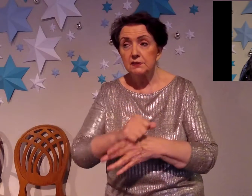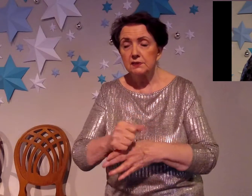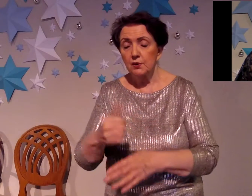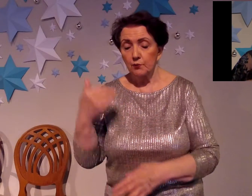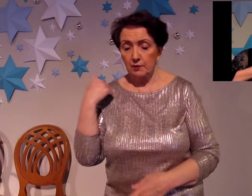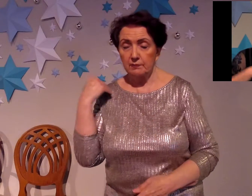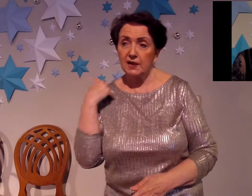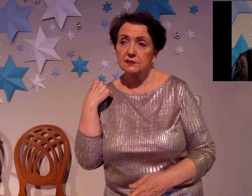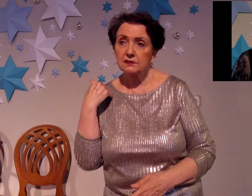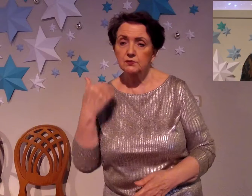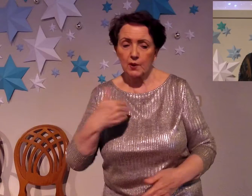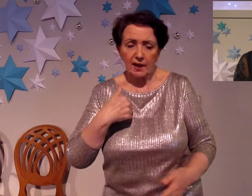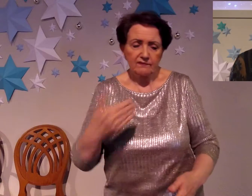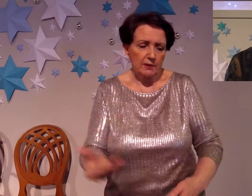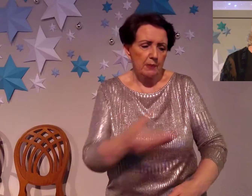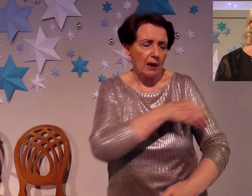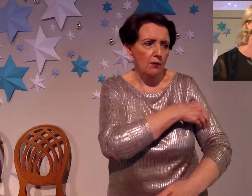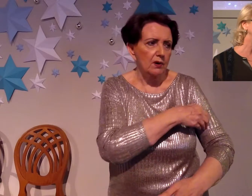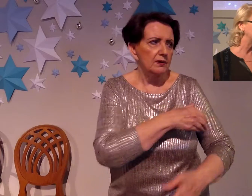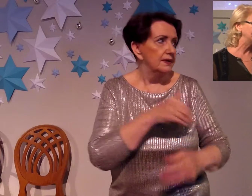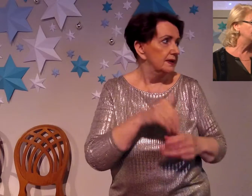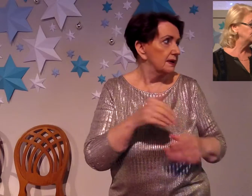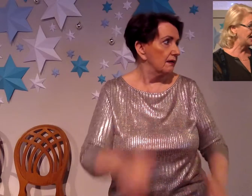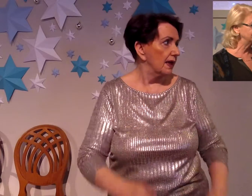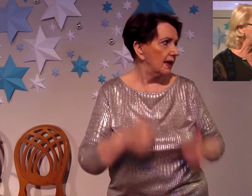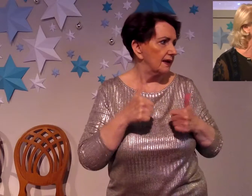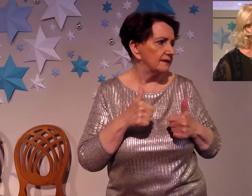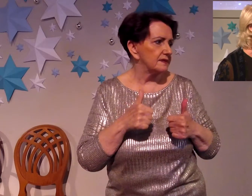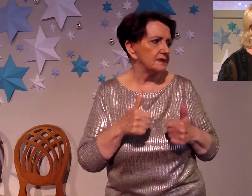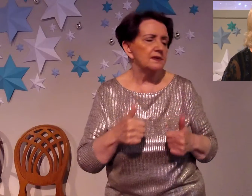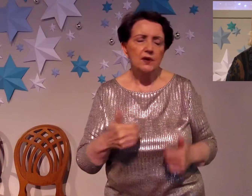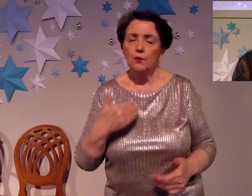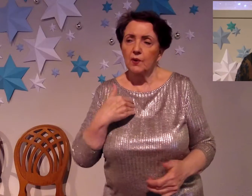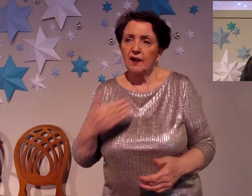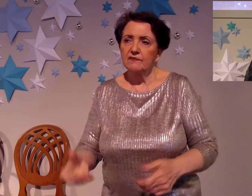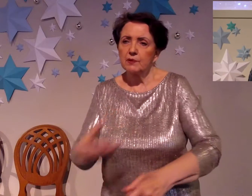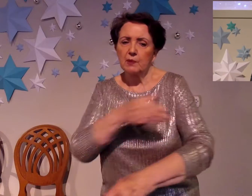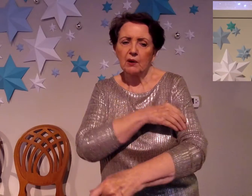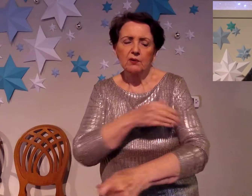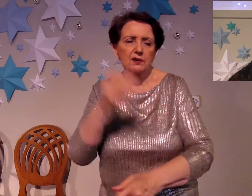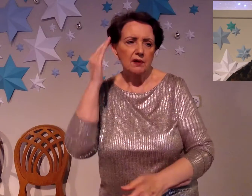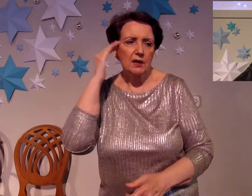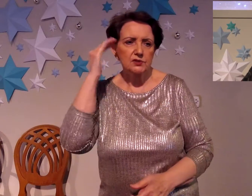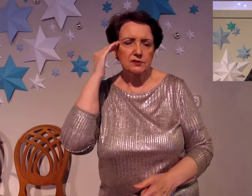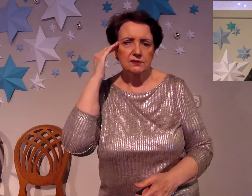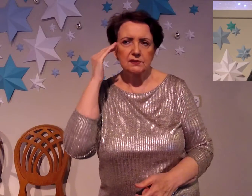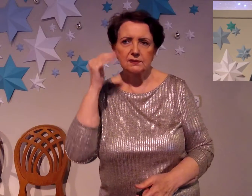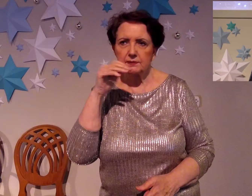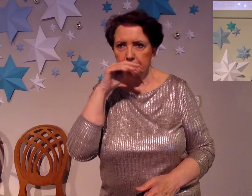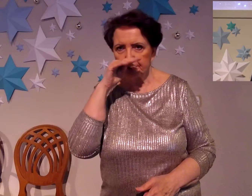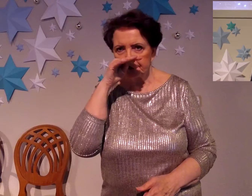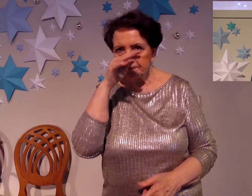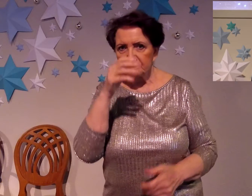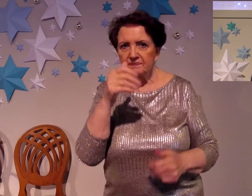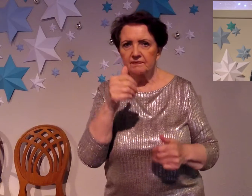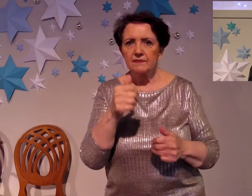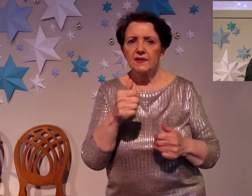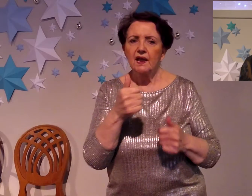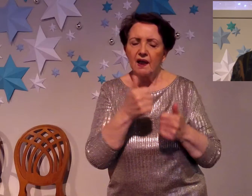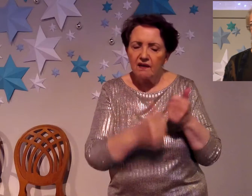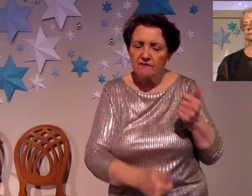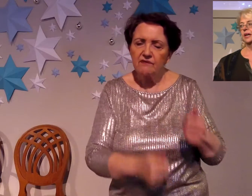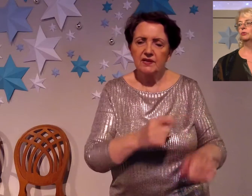that power. We have that power within our own lives, and we have that power in our consciousness each and every